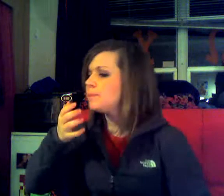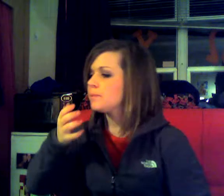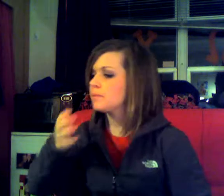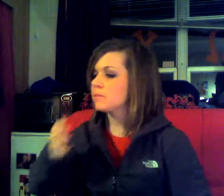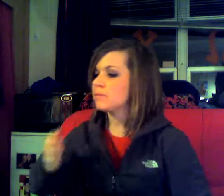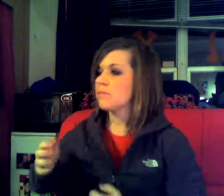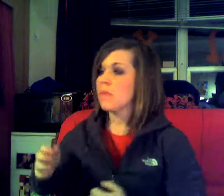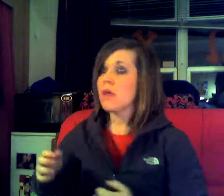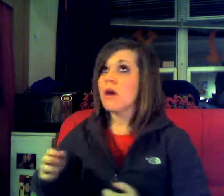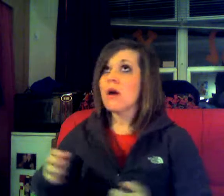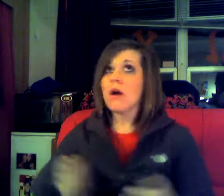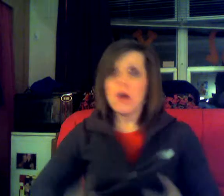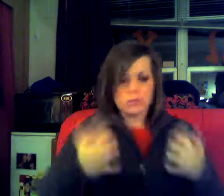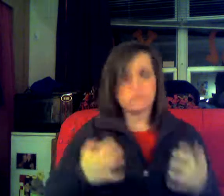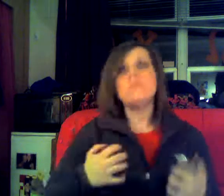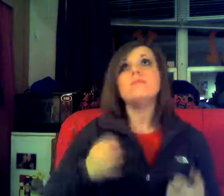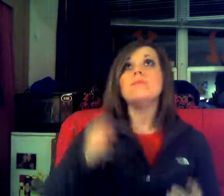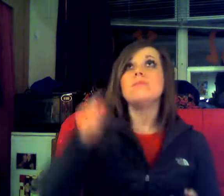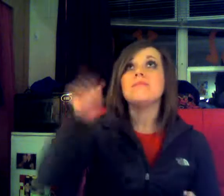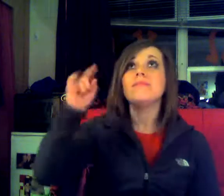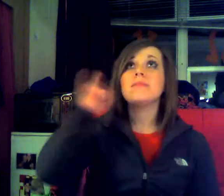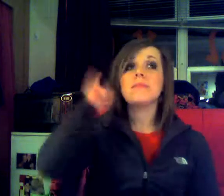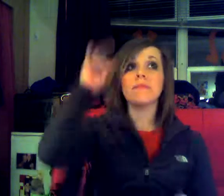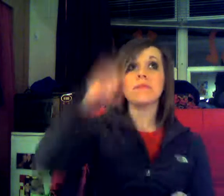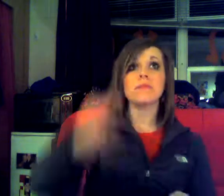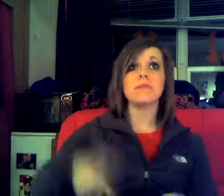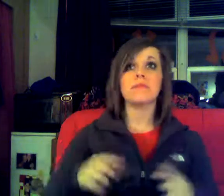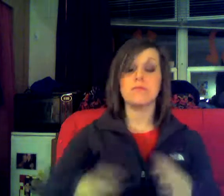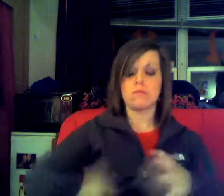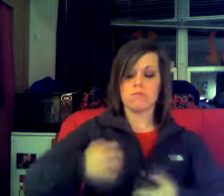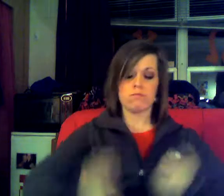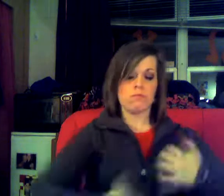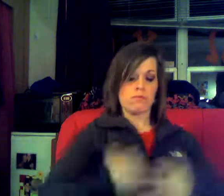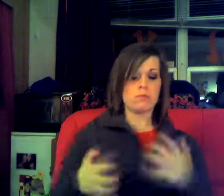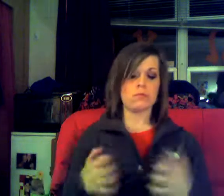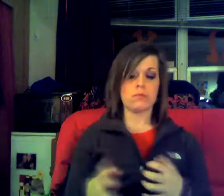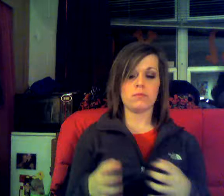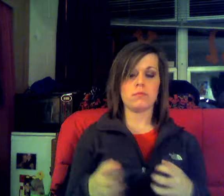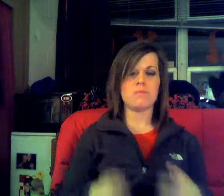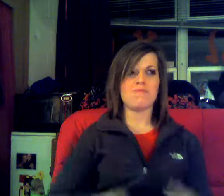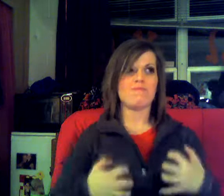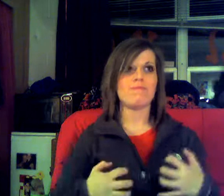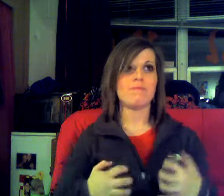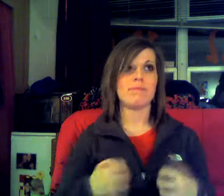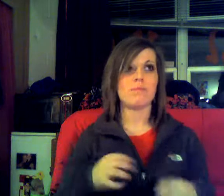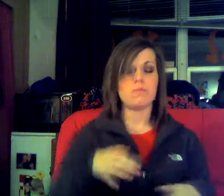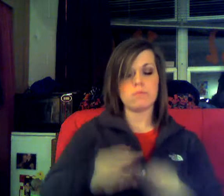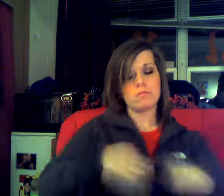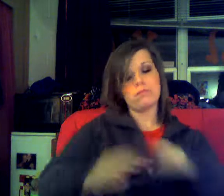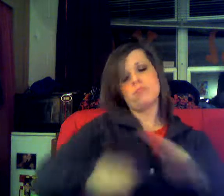You hear your flight is called. Grab your stuff. Still mad. Walk to plane.